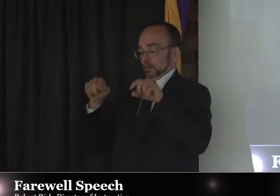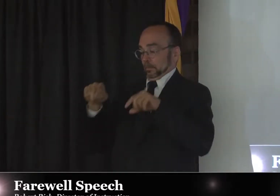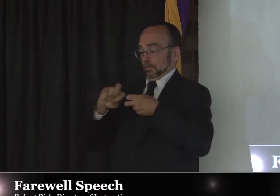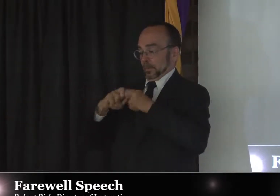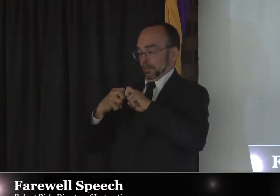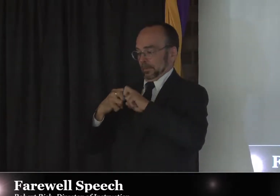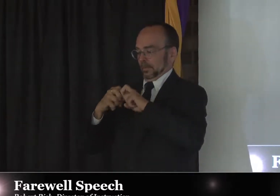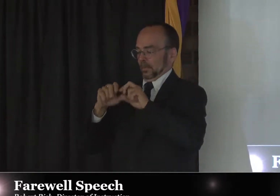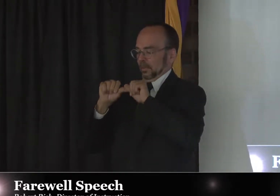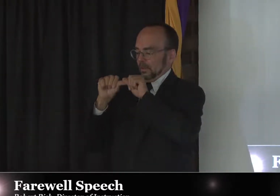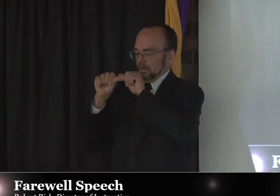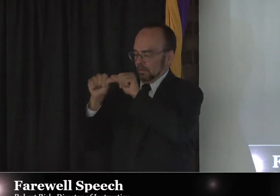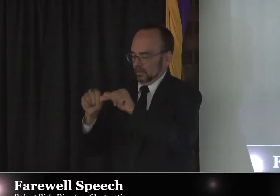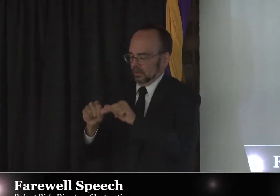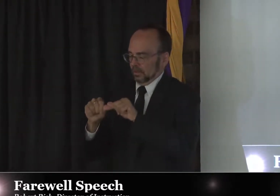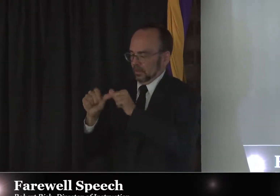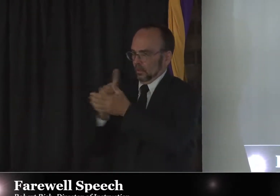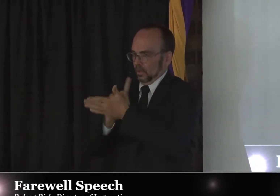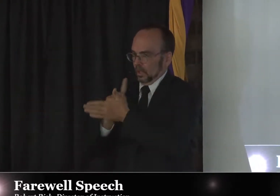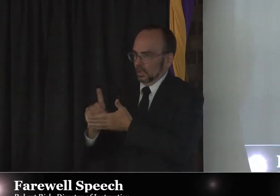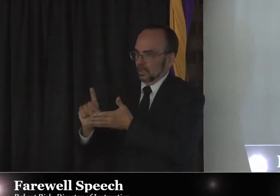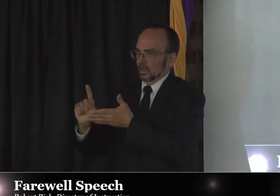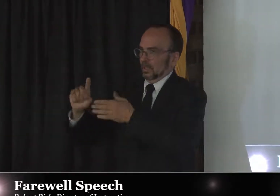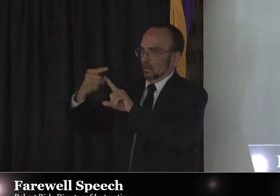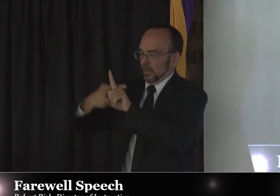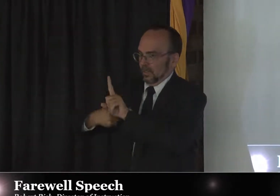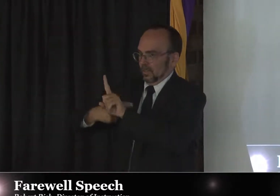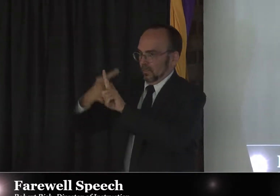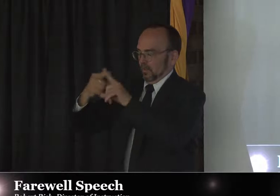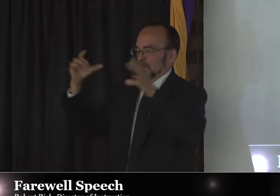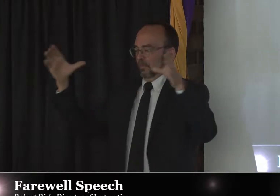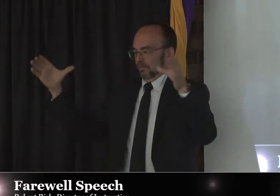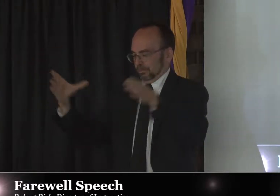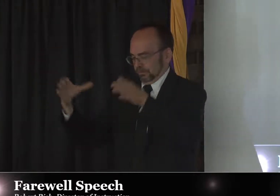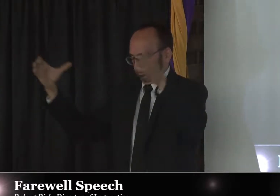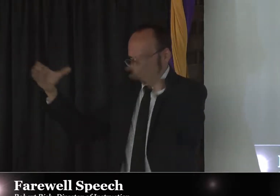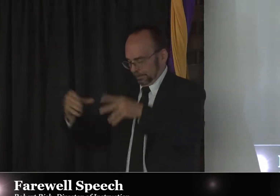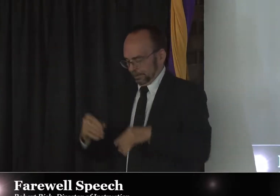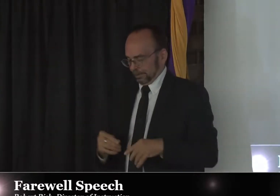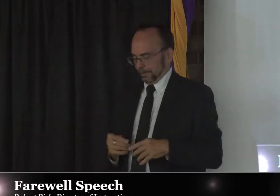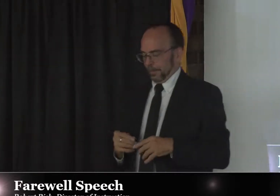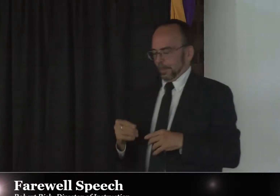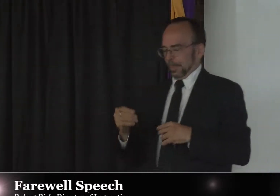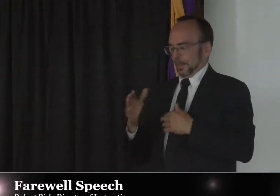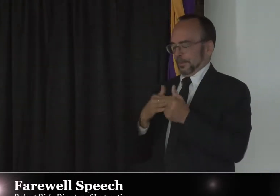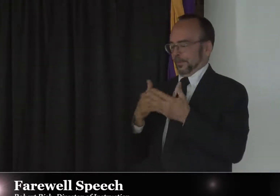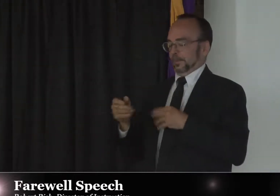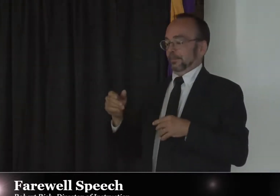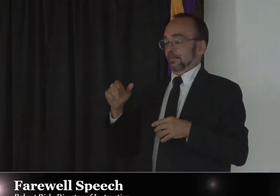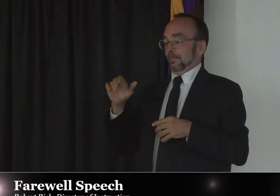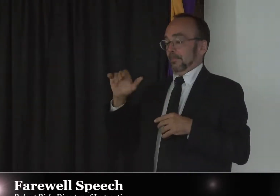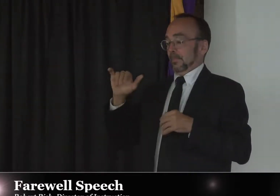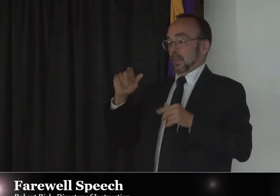was the issue, the problem. That was a constant. Every month when we got together, the same